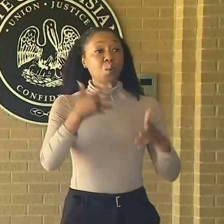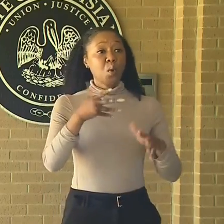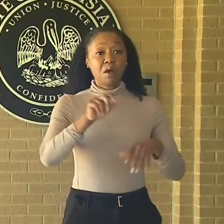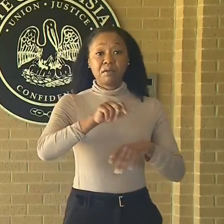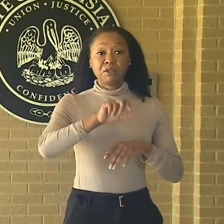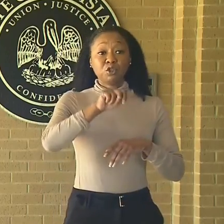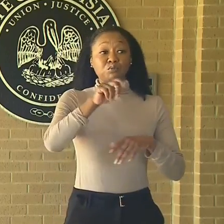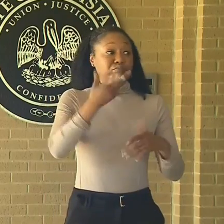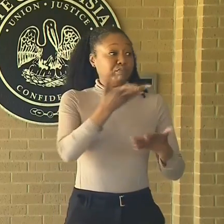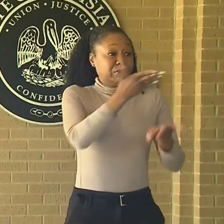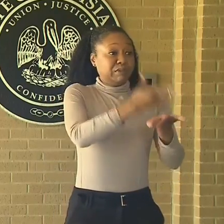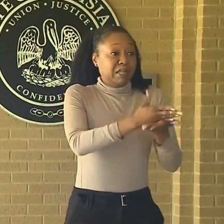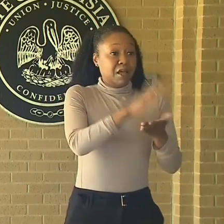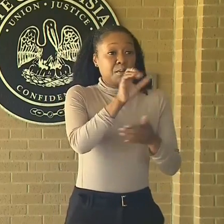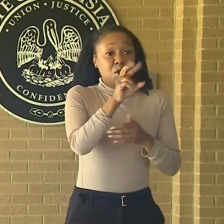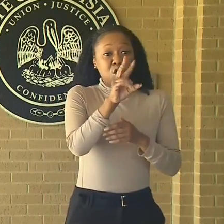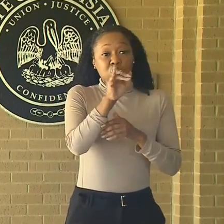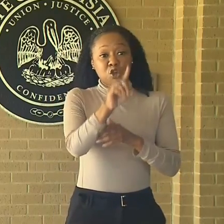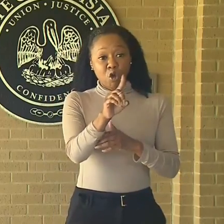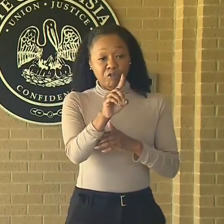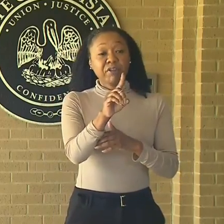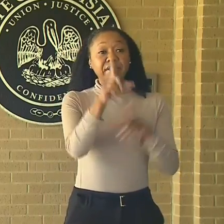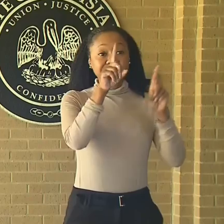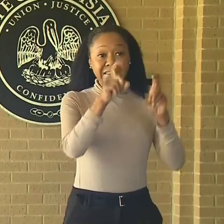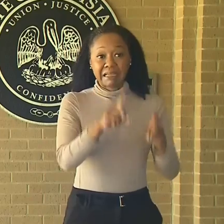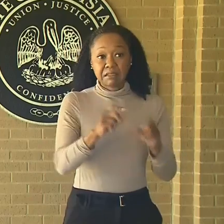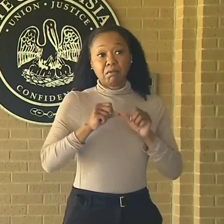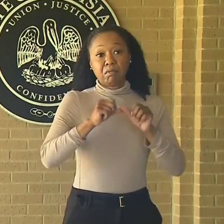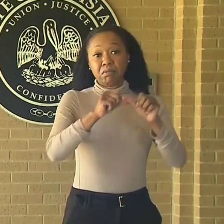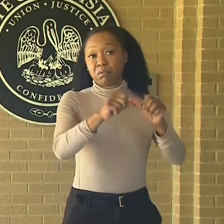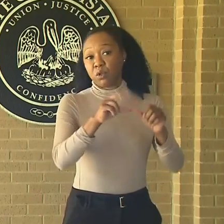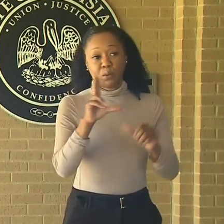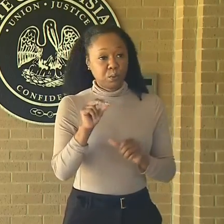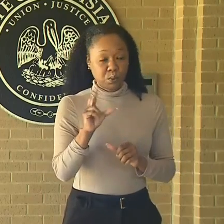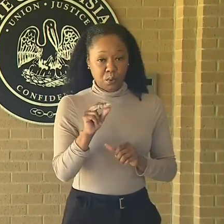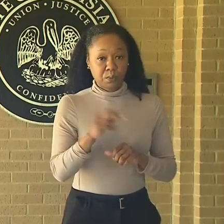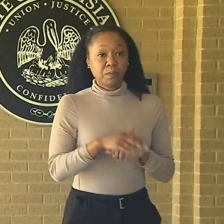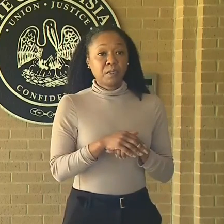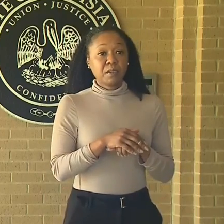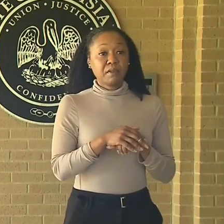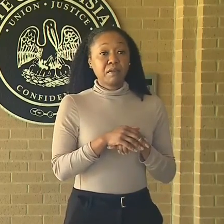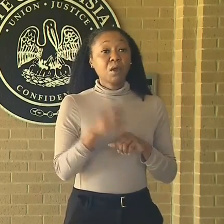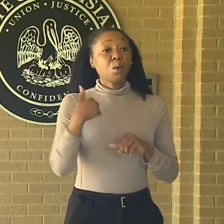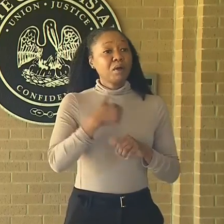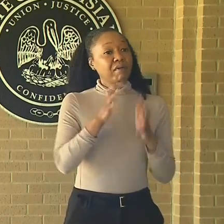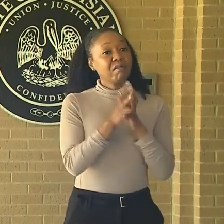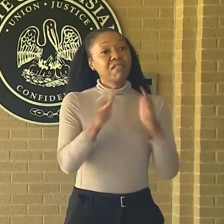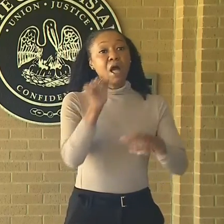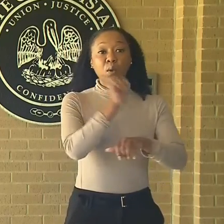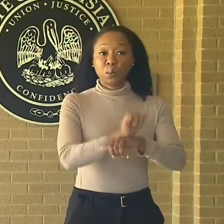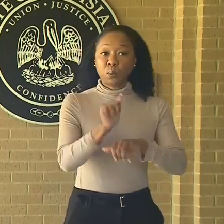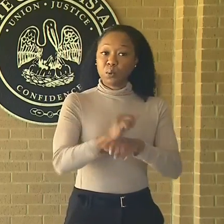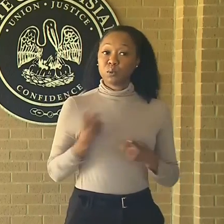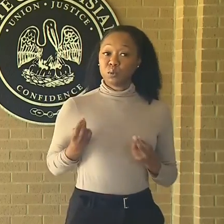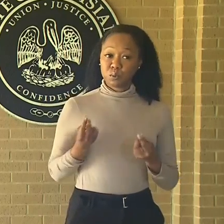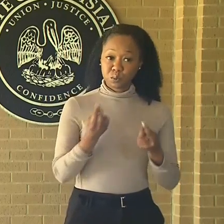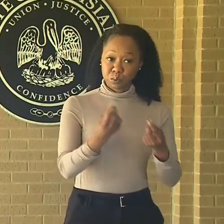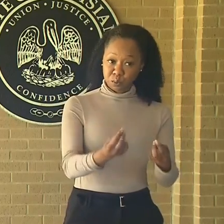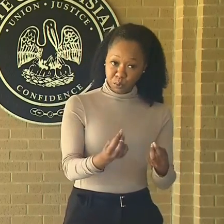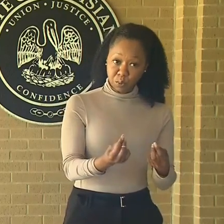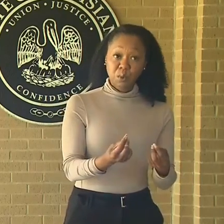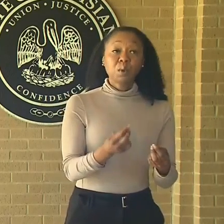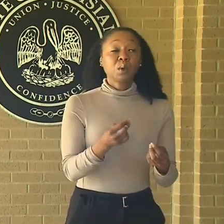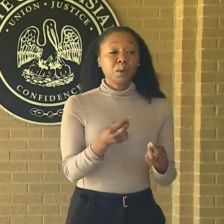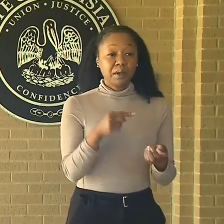off COVID testing any longer than is absolutely necessary. So we've got a lot of work to do, and all of this is in